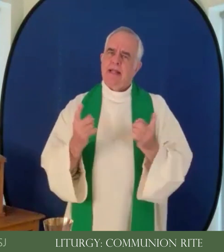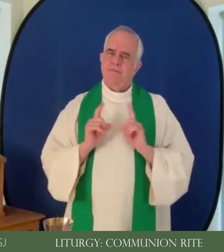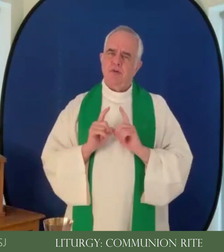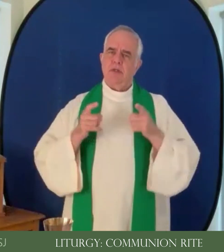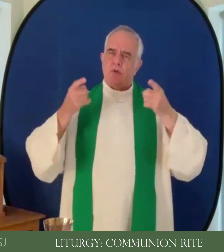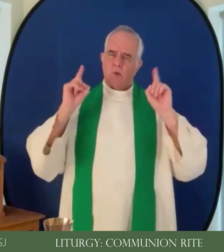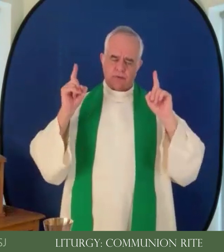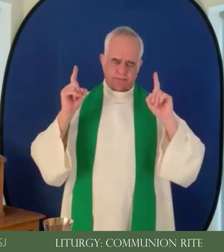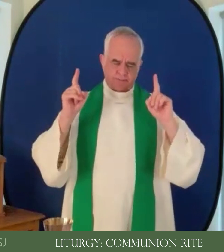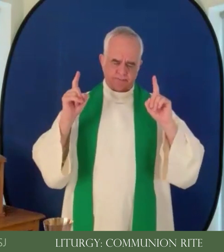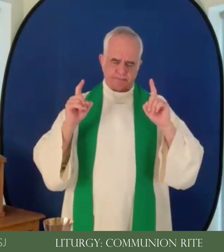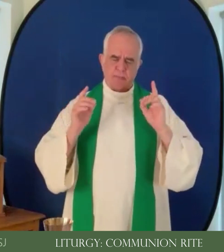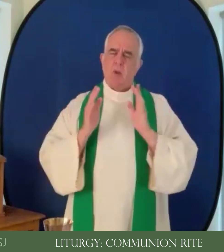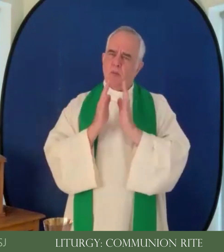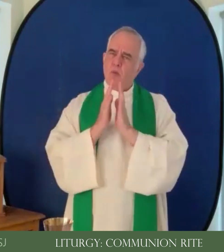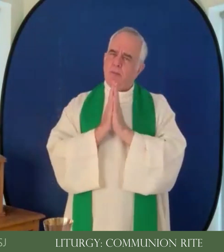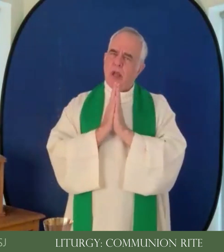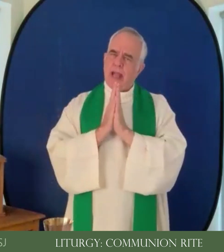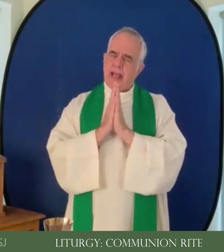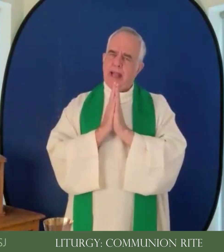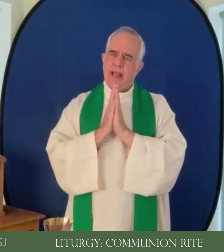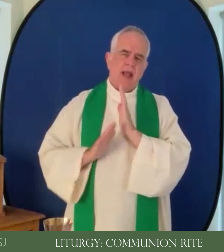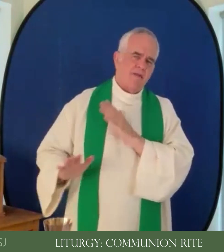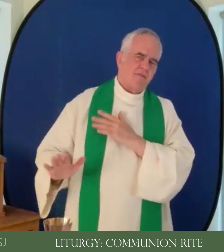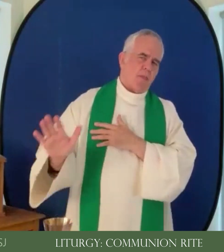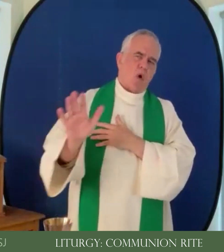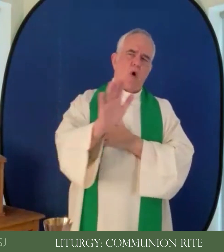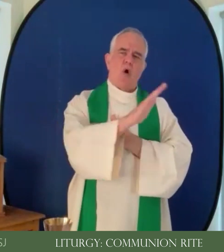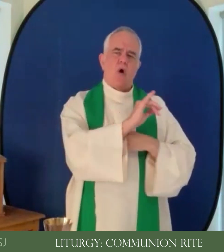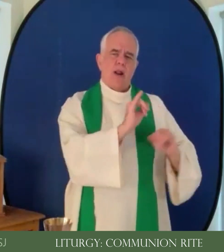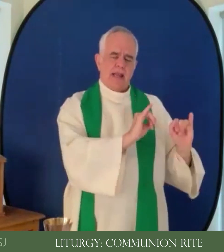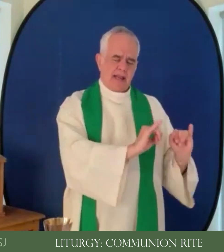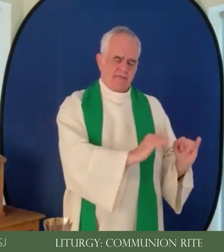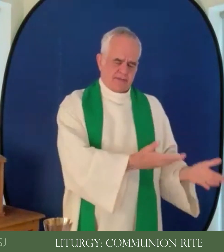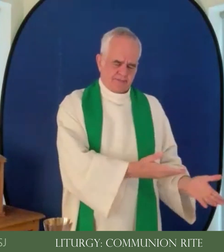Deliver us, Lord, we pray, from all evil.